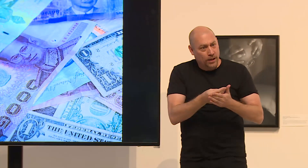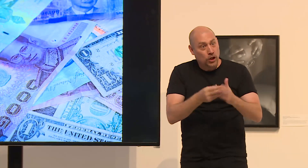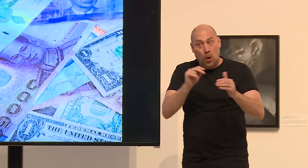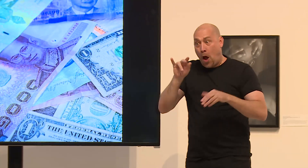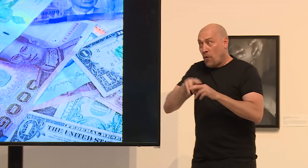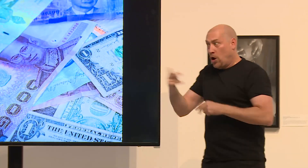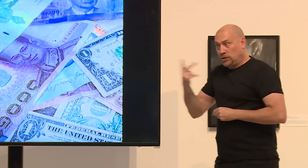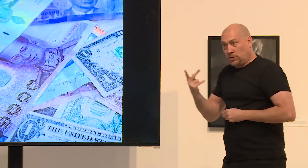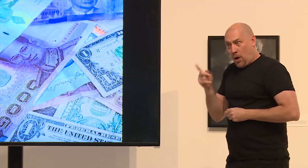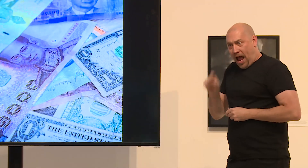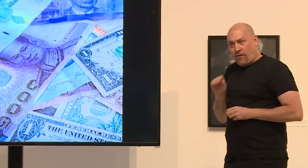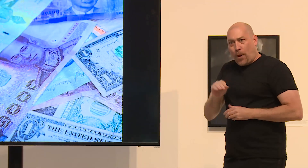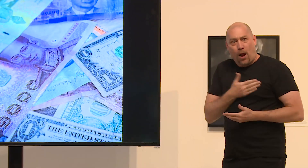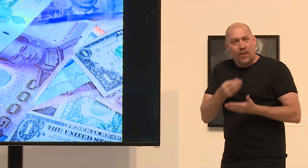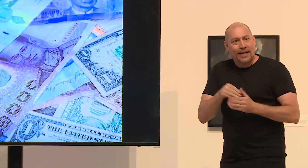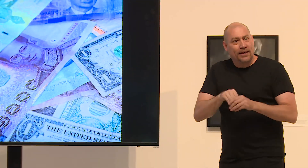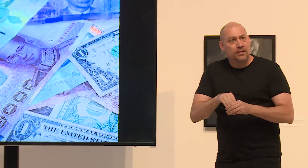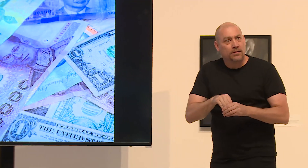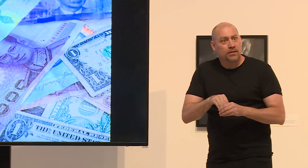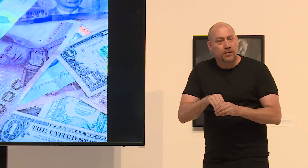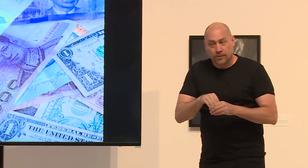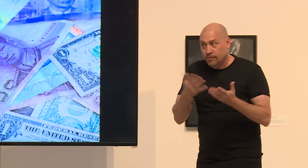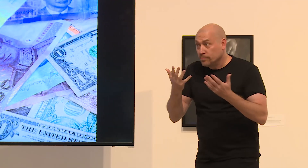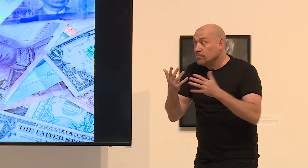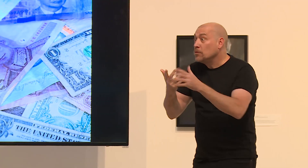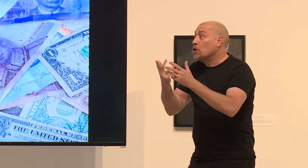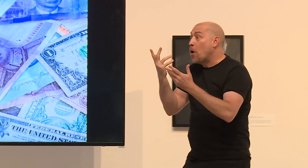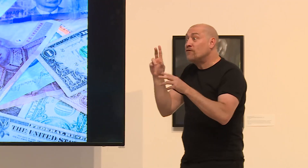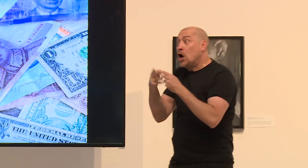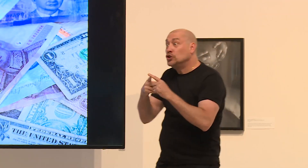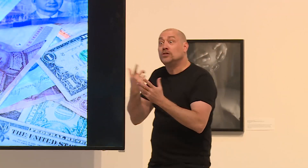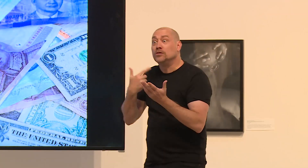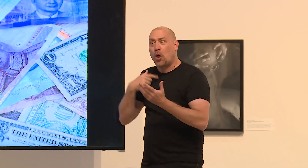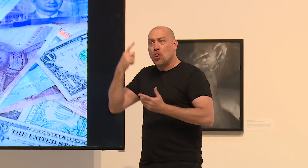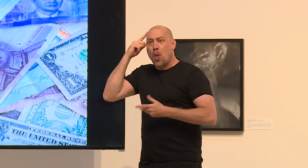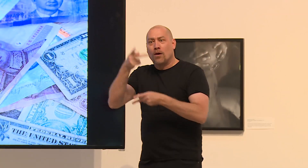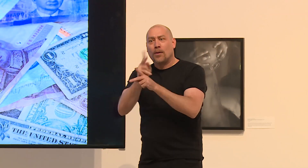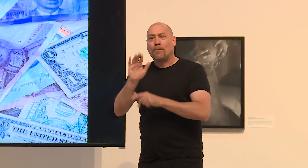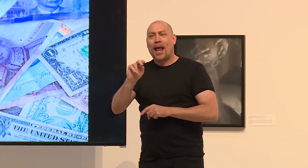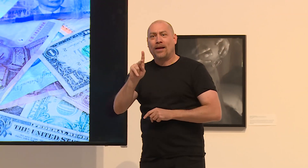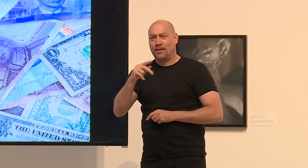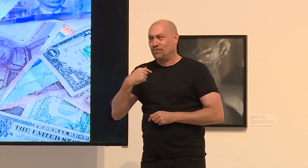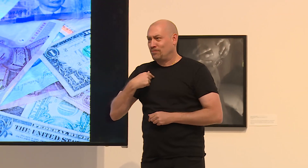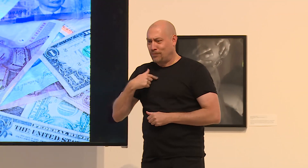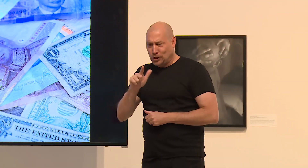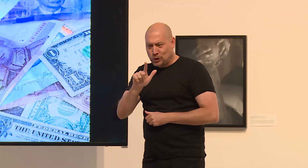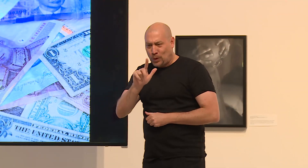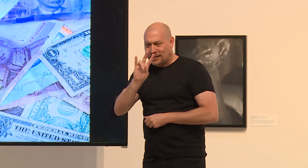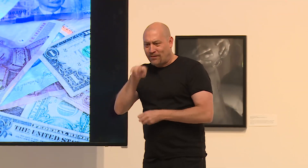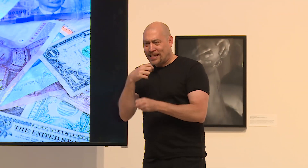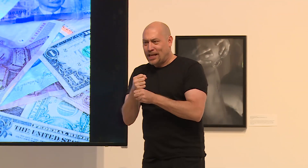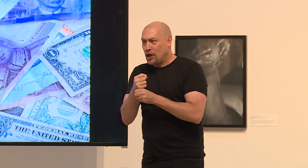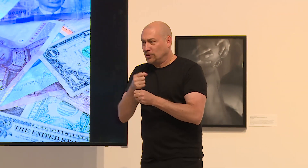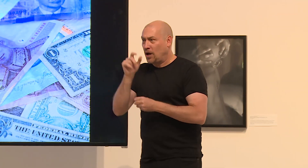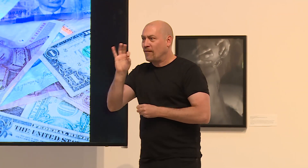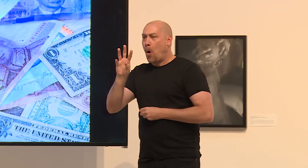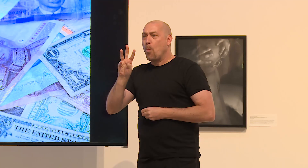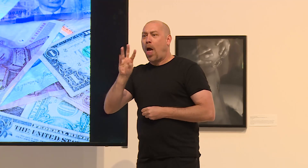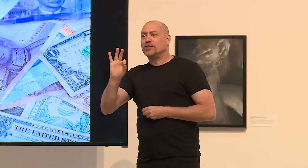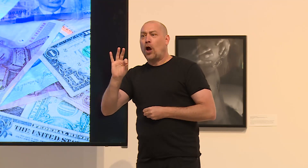But we know it takes money. We invested our own funds. This is true. But we were working